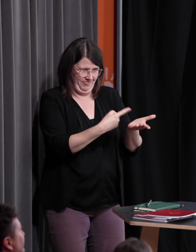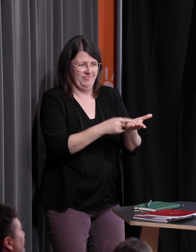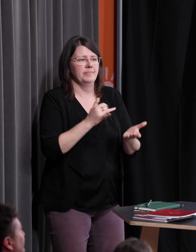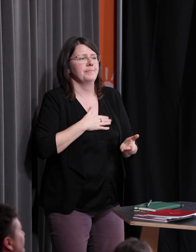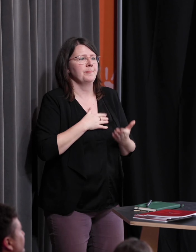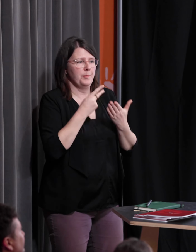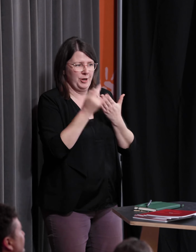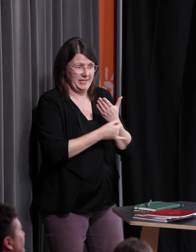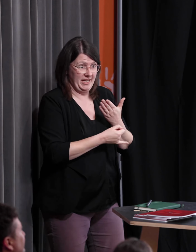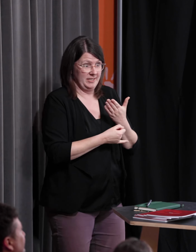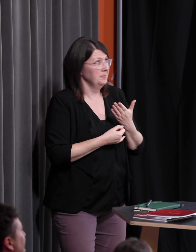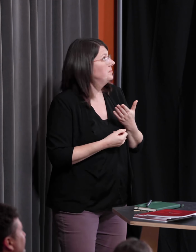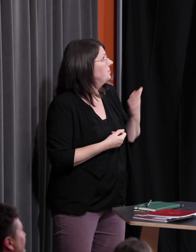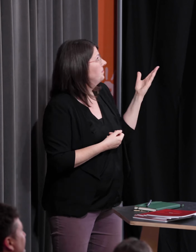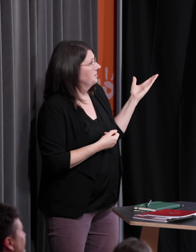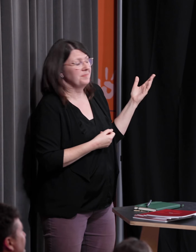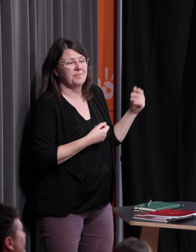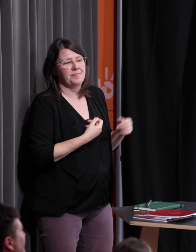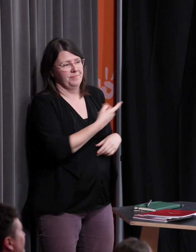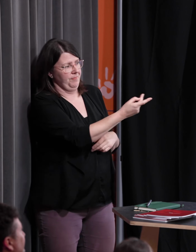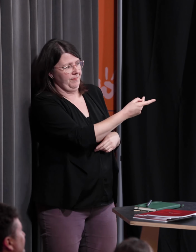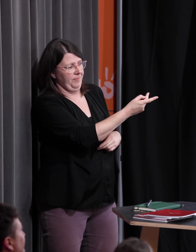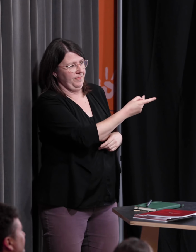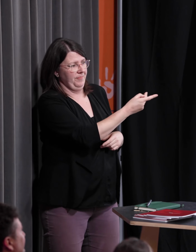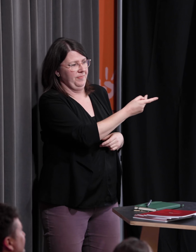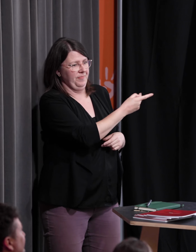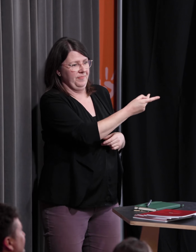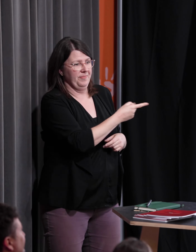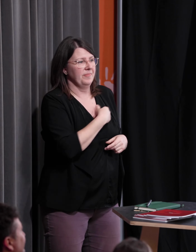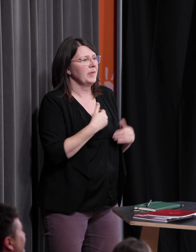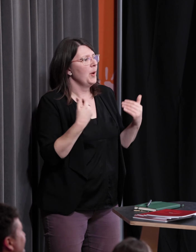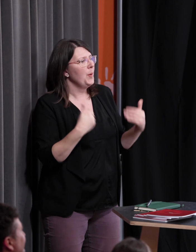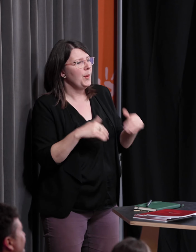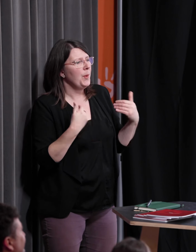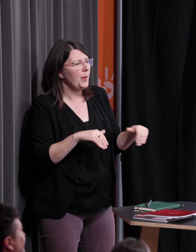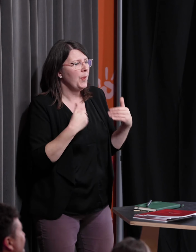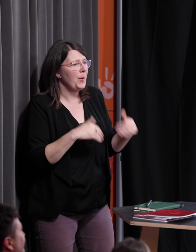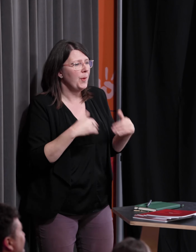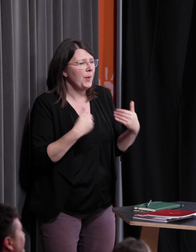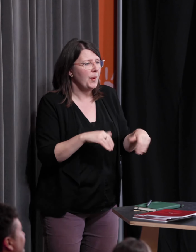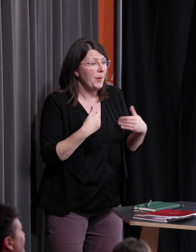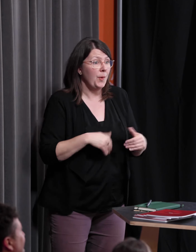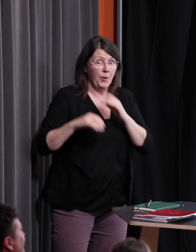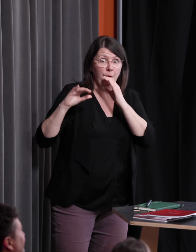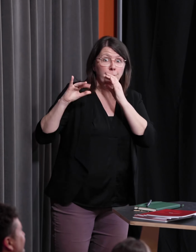two. I didn't know, she's a flutist. You can't get more non-visual than a flute.